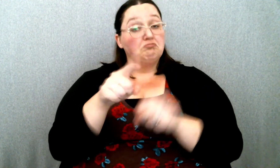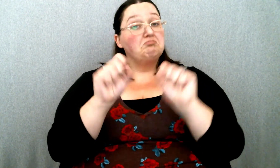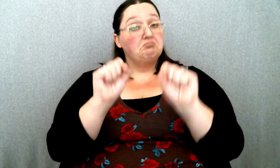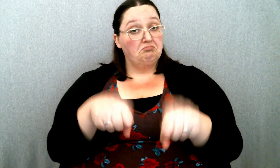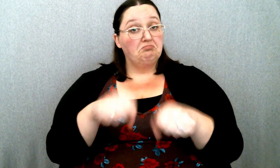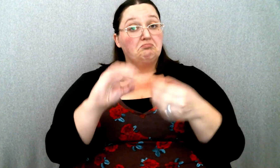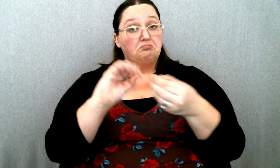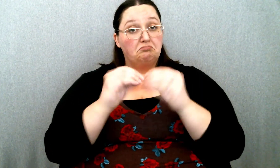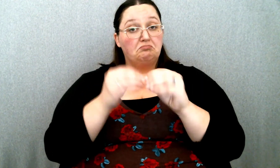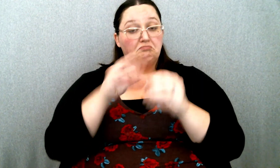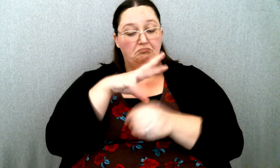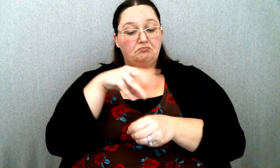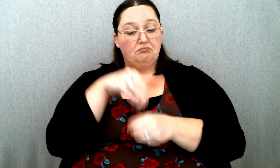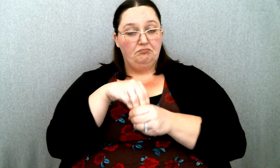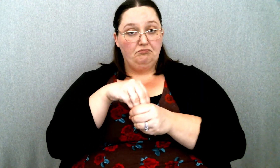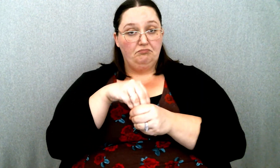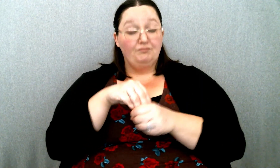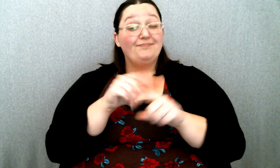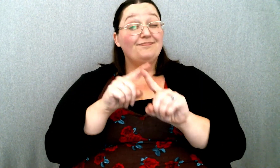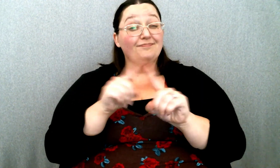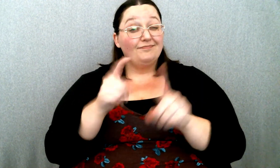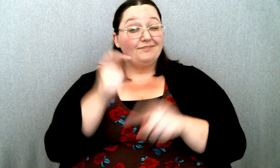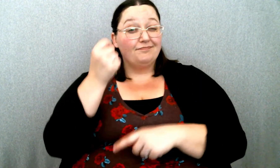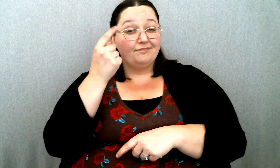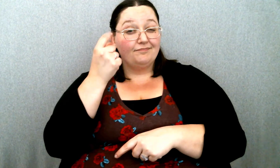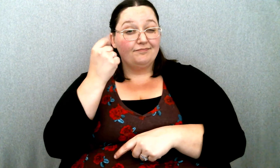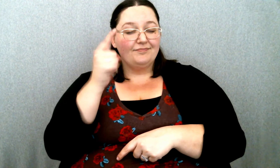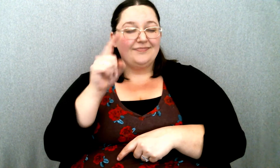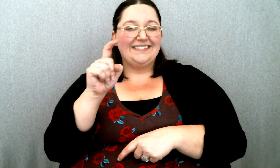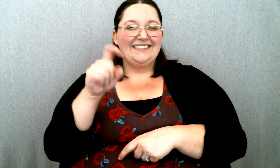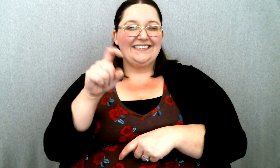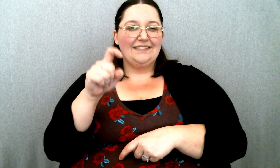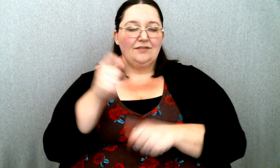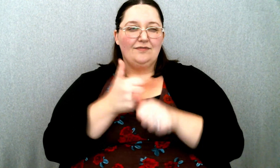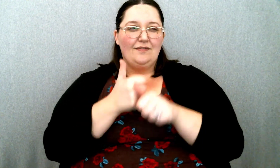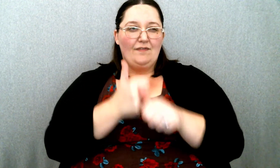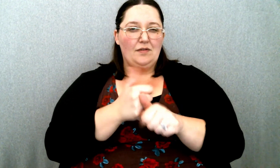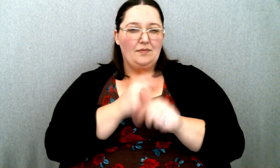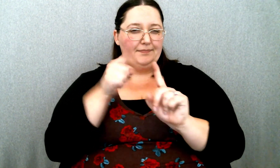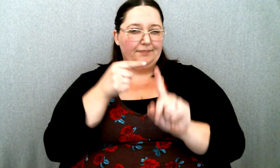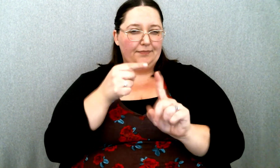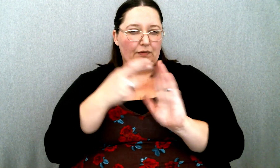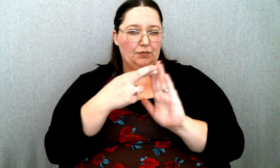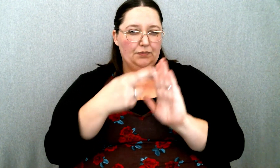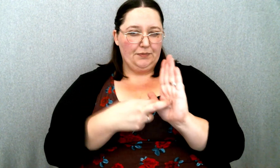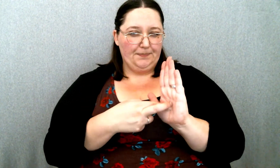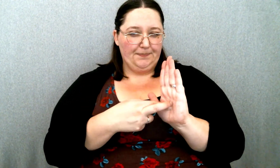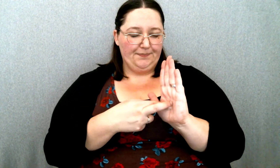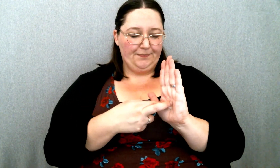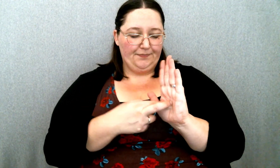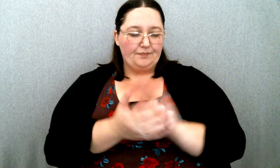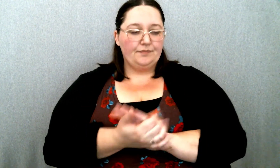When you are using number incorporation for year, which you can do, you have to follow a slightly different rule.